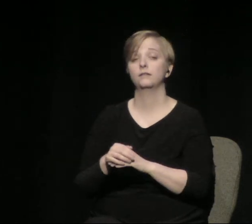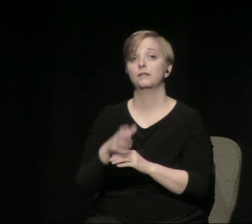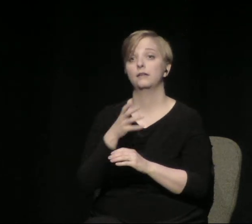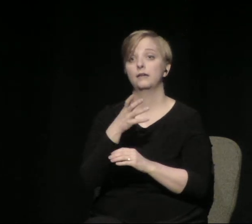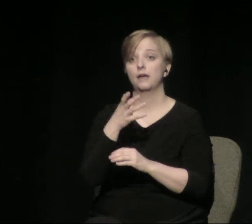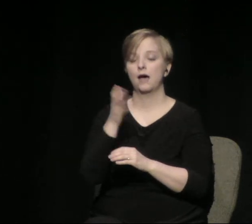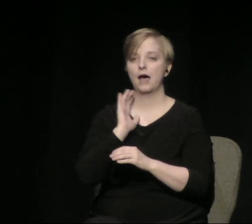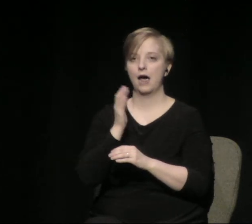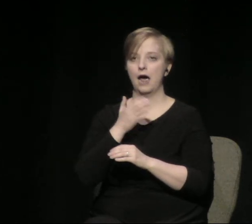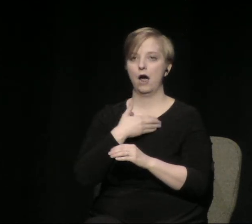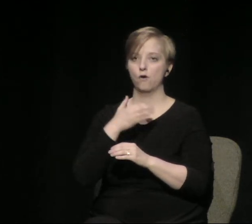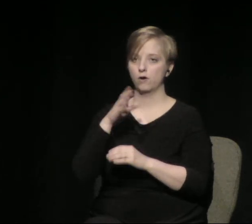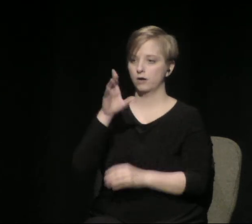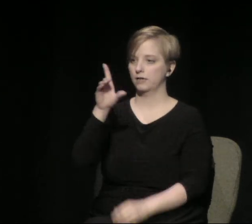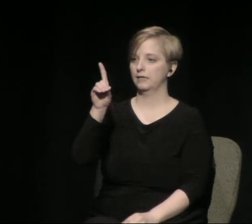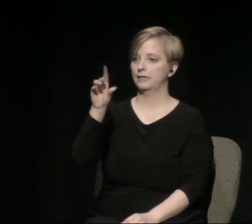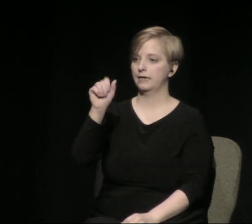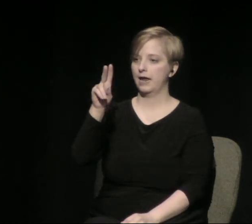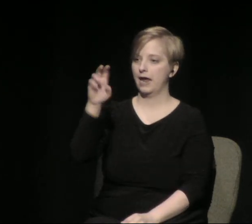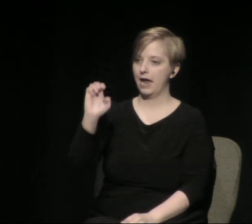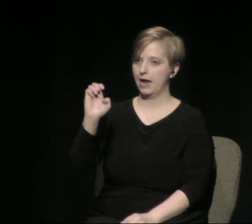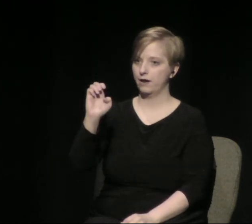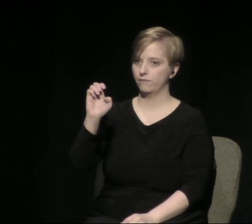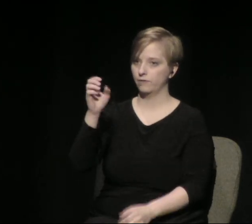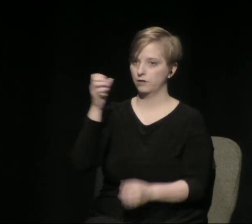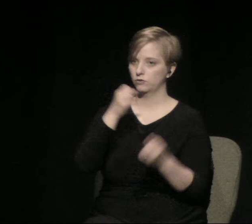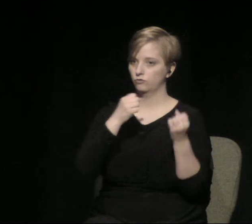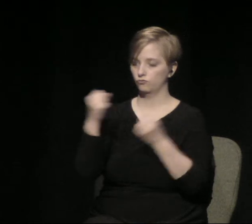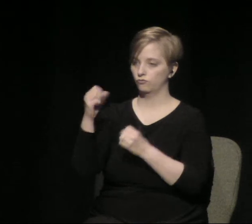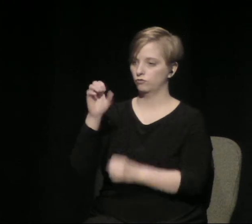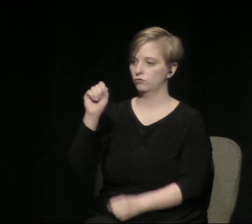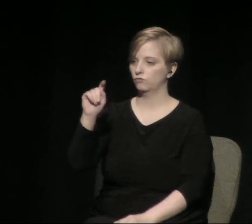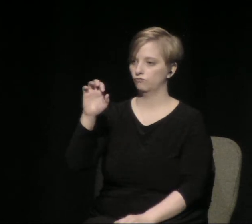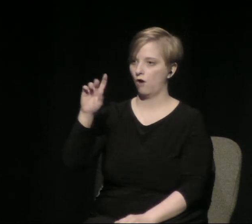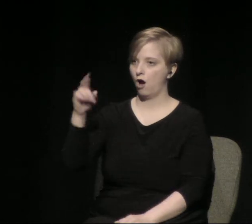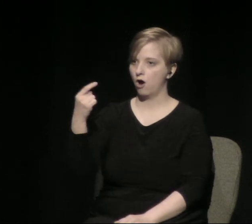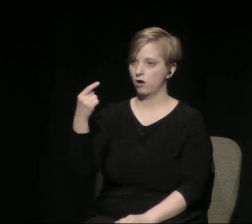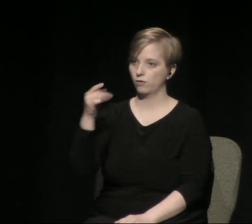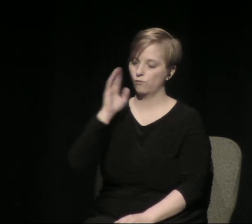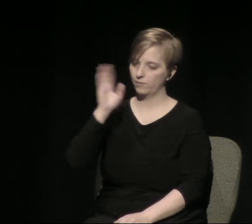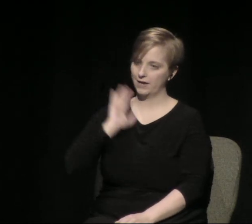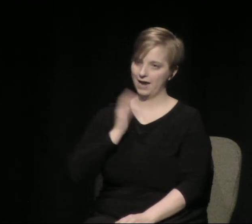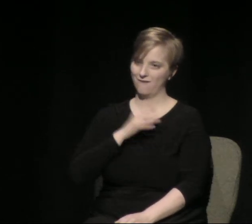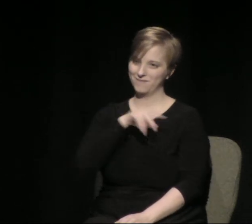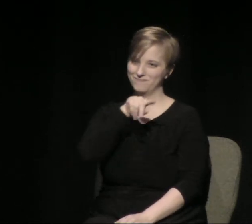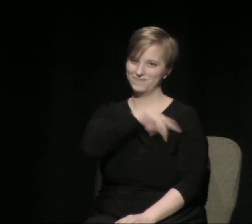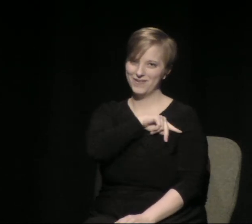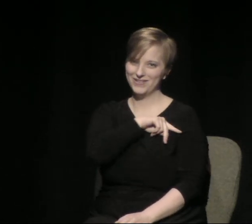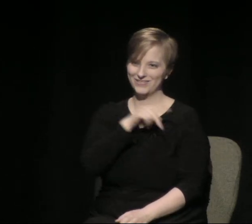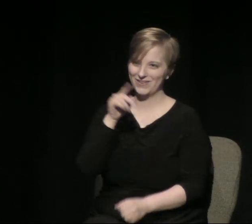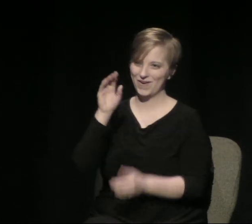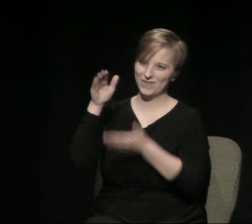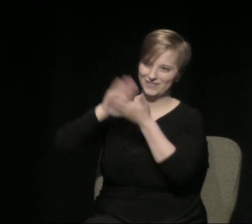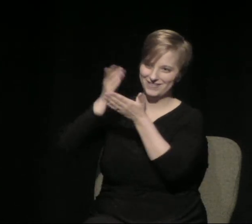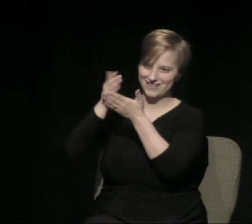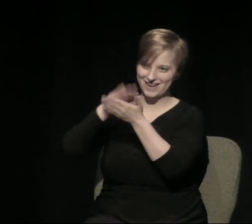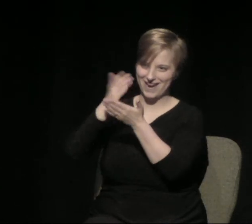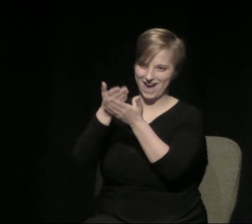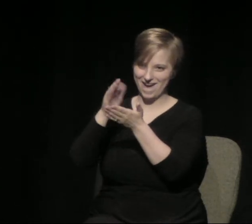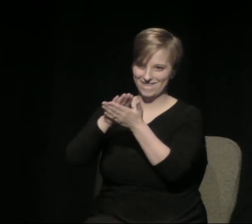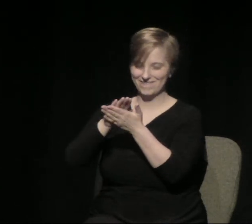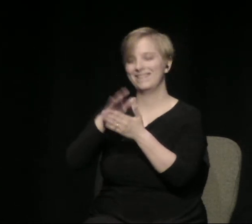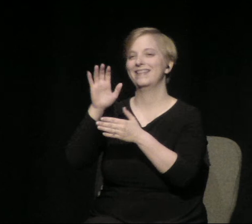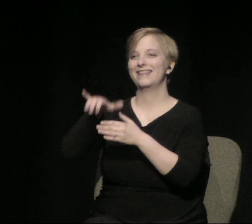own Dave Strong, who's going to be our personal chef that weekend. Excited about that. He's serving us prime rib on Friday night.